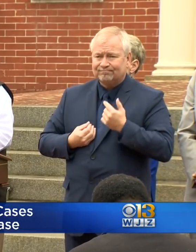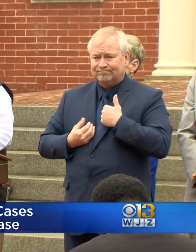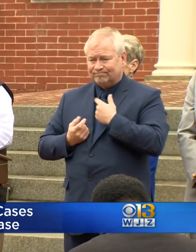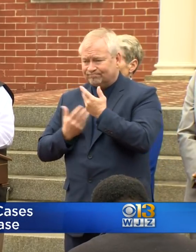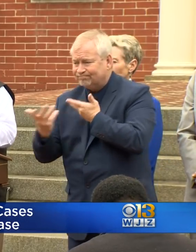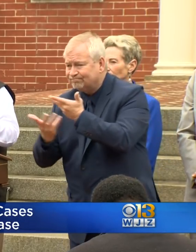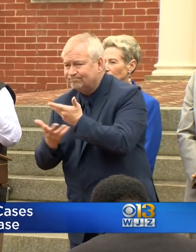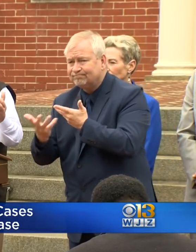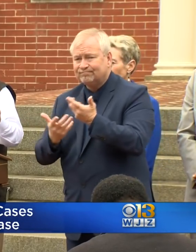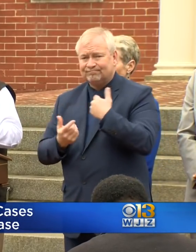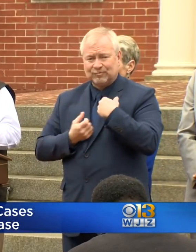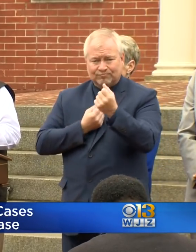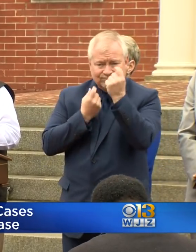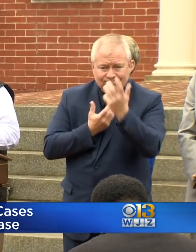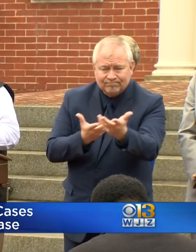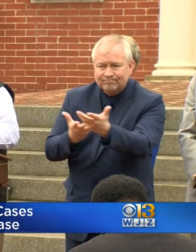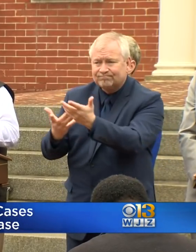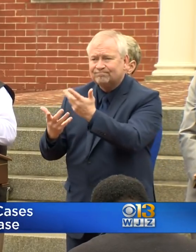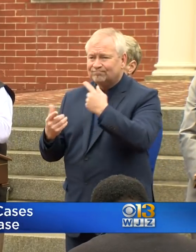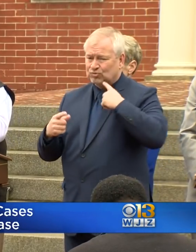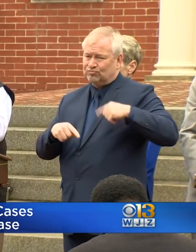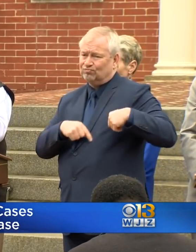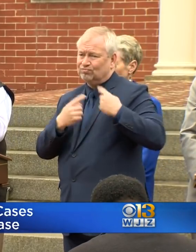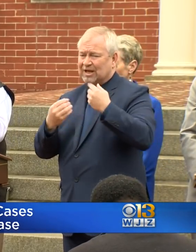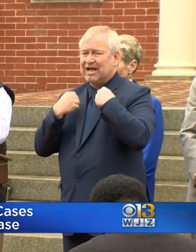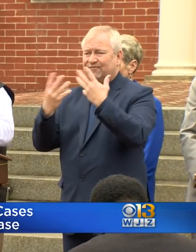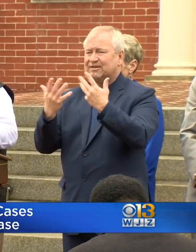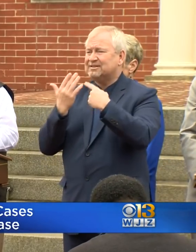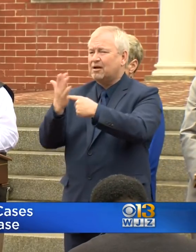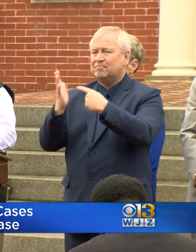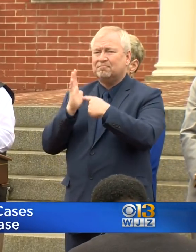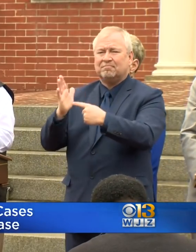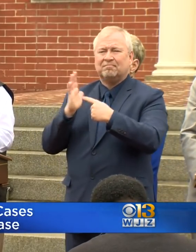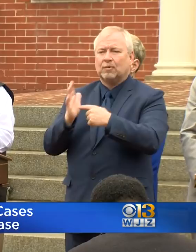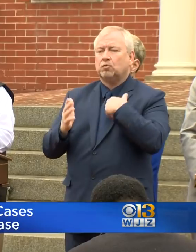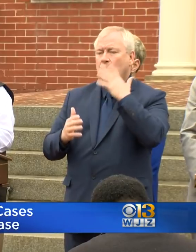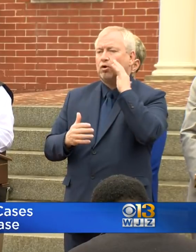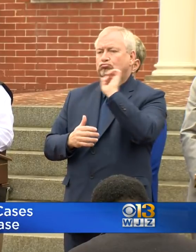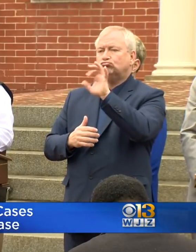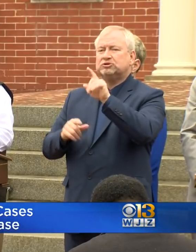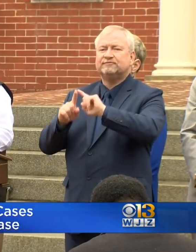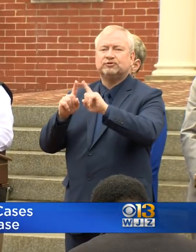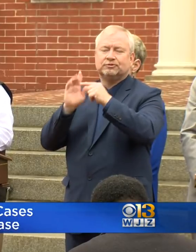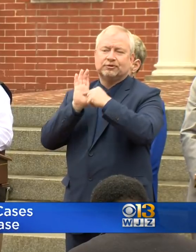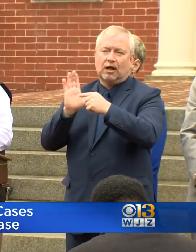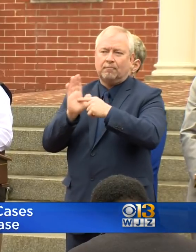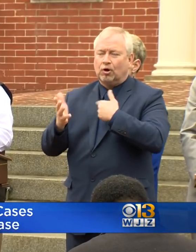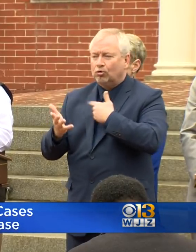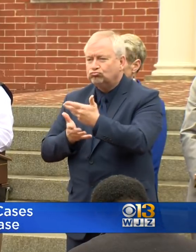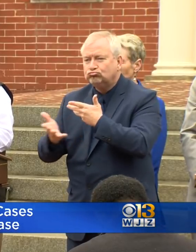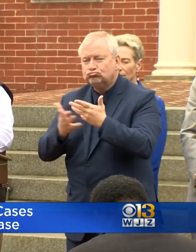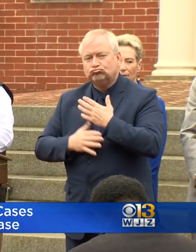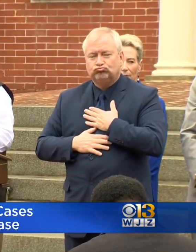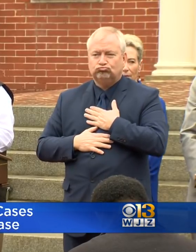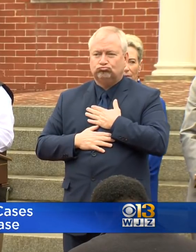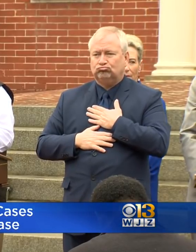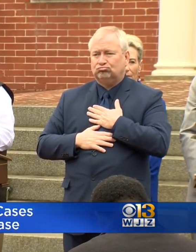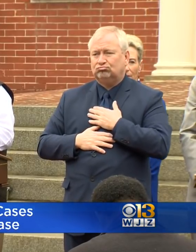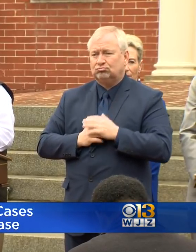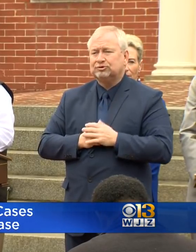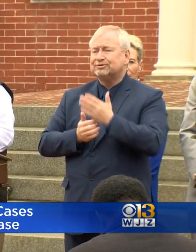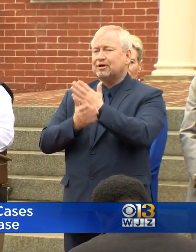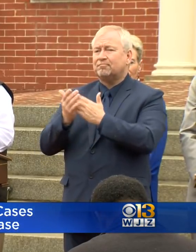days, and there are dozens of them, but let me just tell you a couple. A number of our distillers all across the